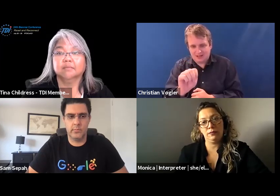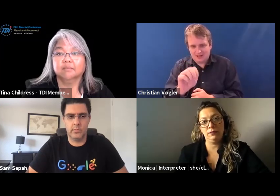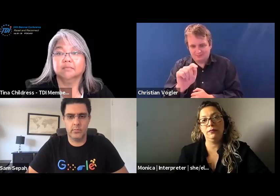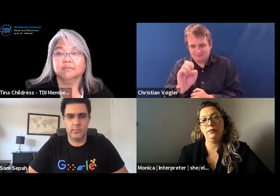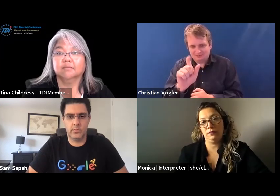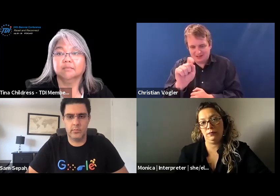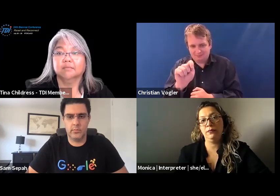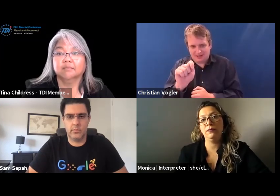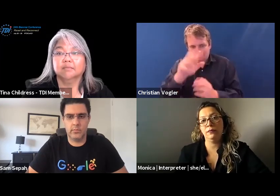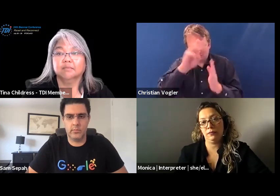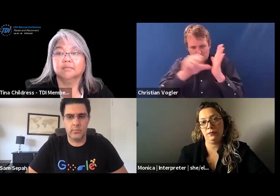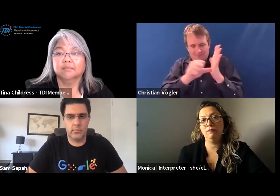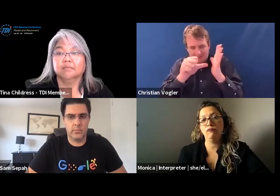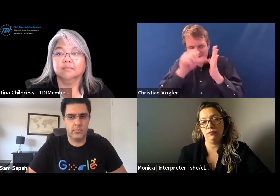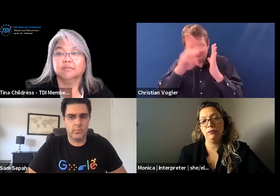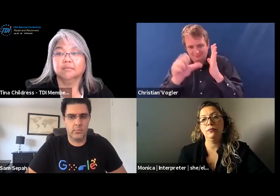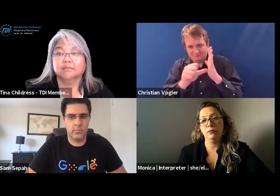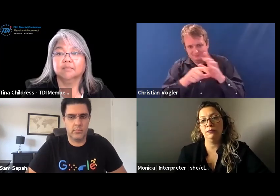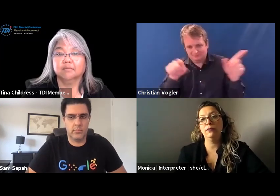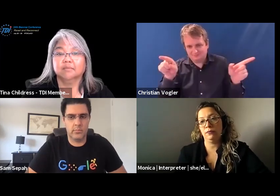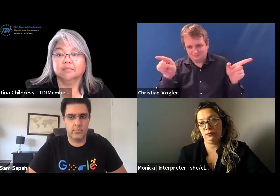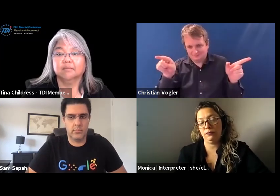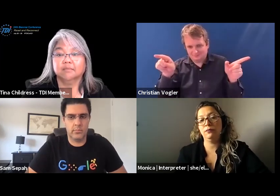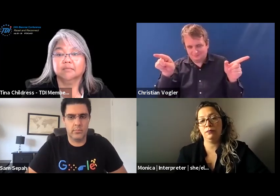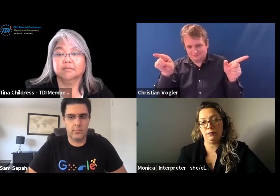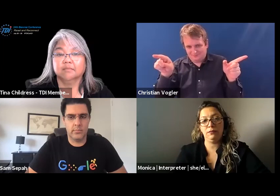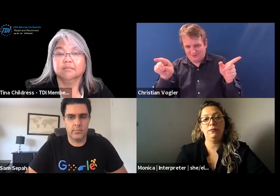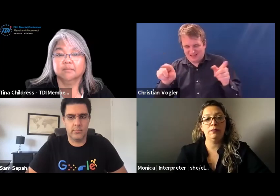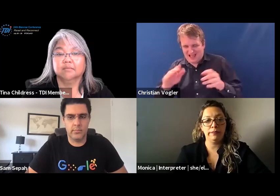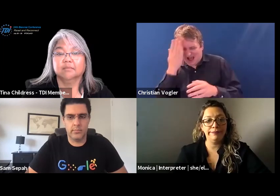and the stream site, the page of where it's at.